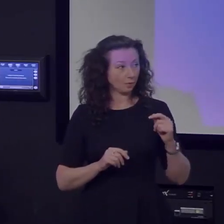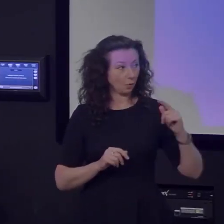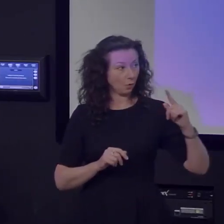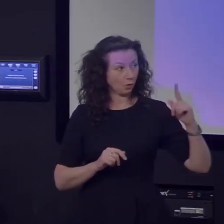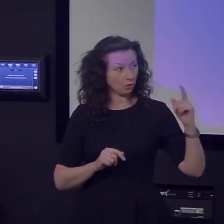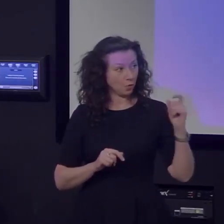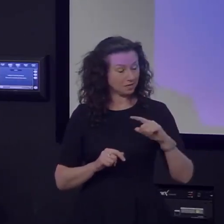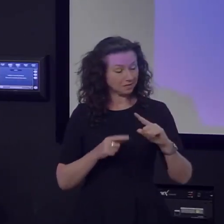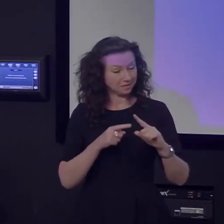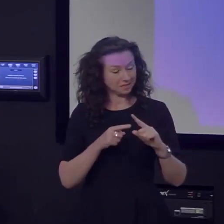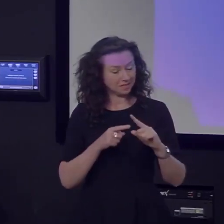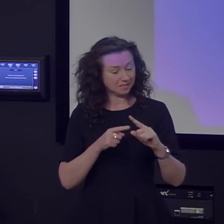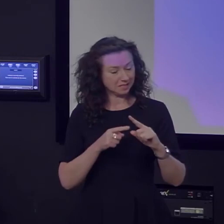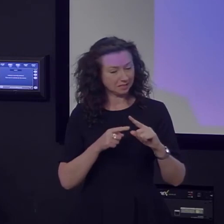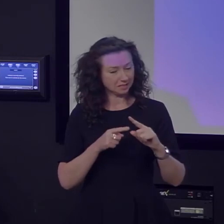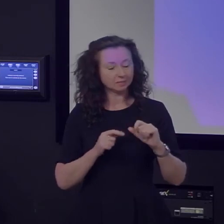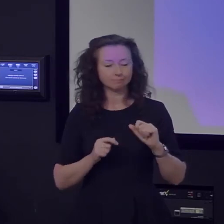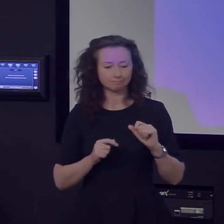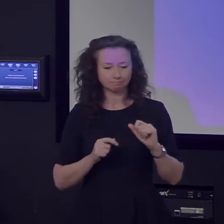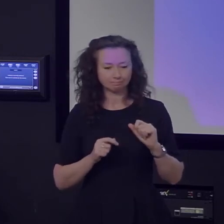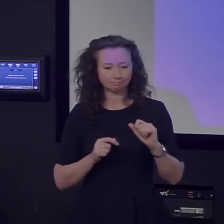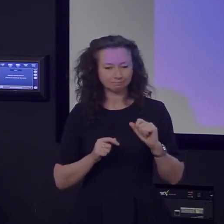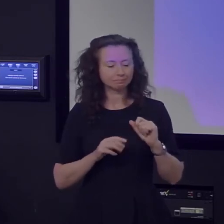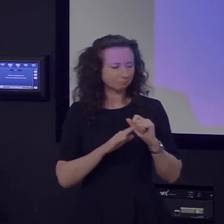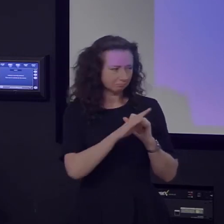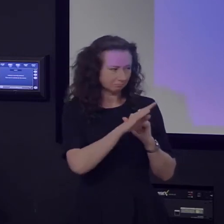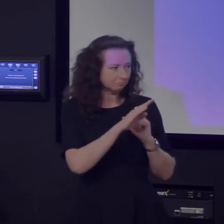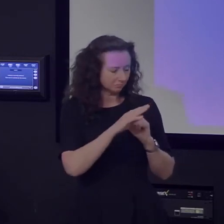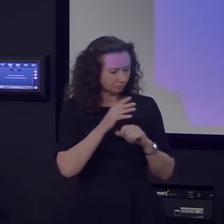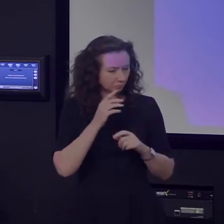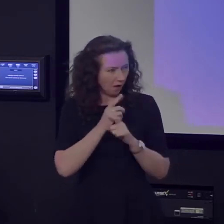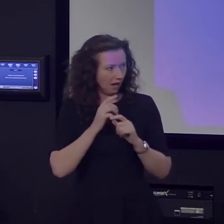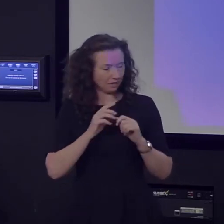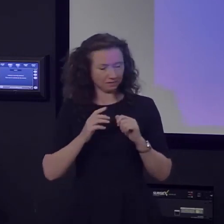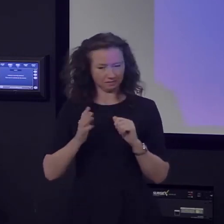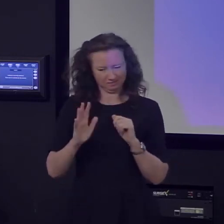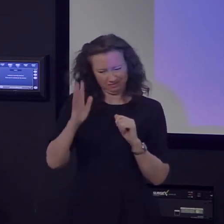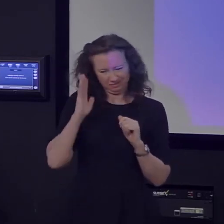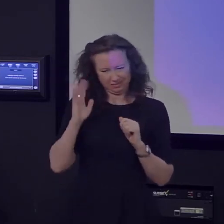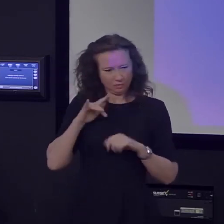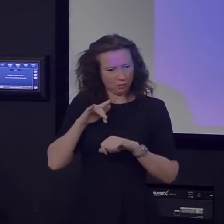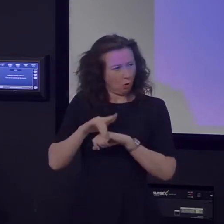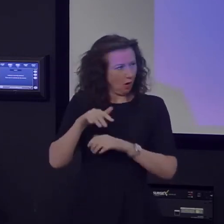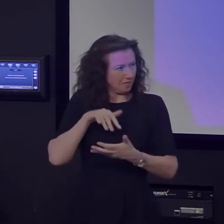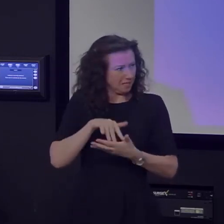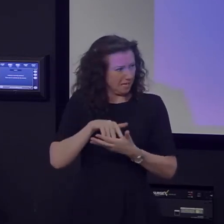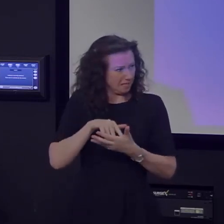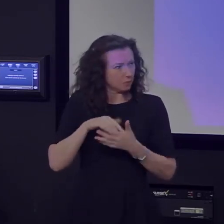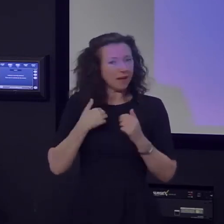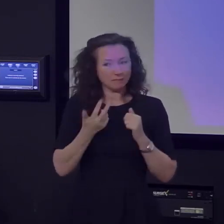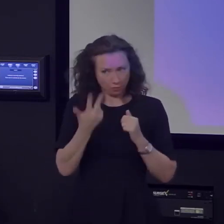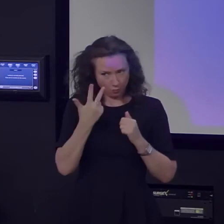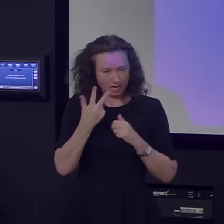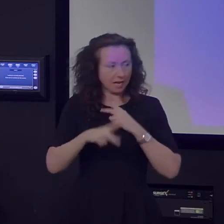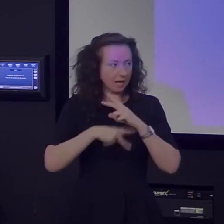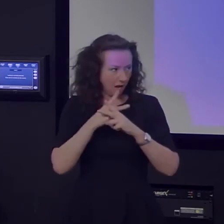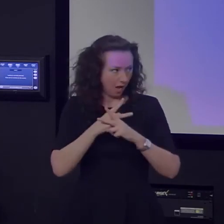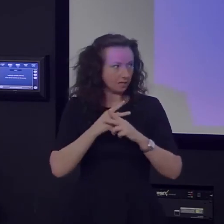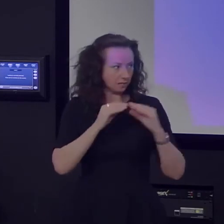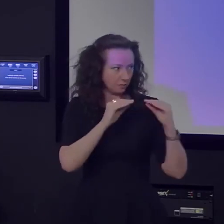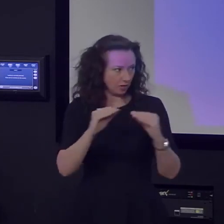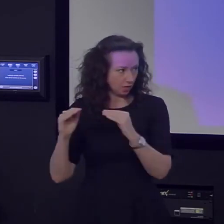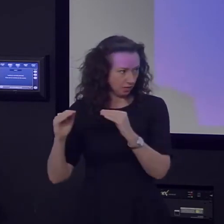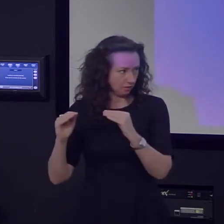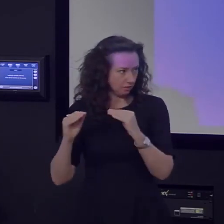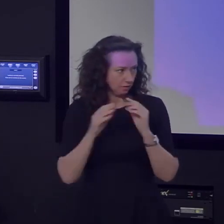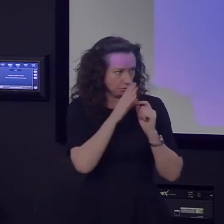first of all, I think you noticed that in one of the first studies we had 3 kinds of instruction. Socratic was the